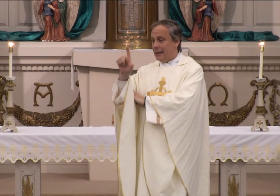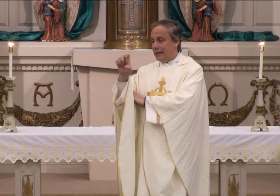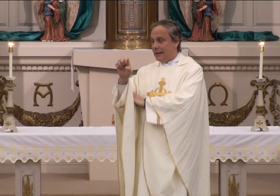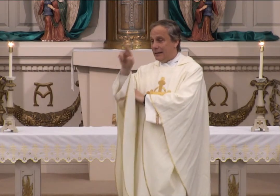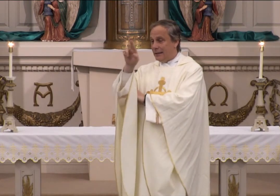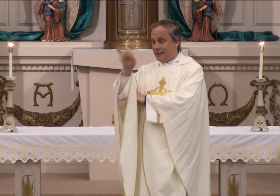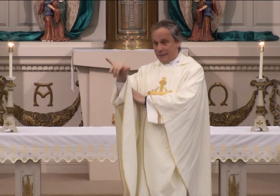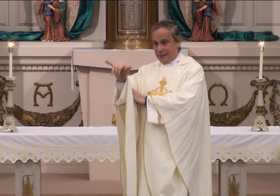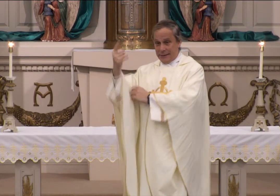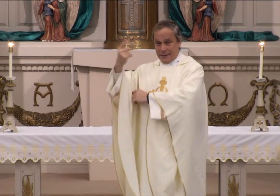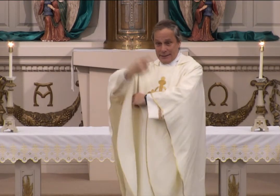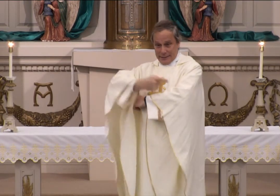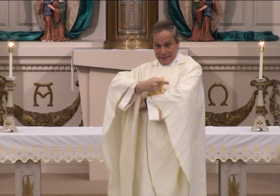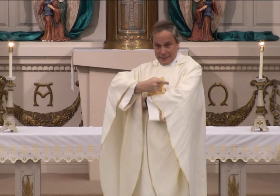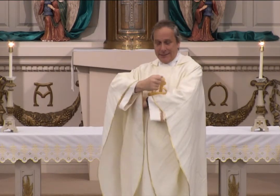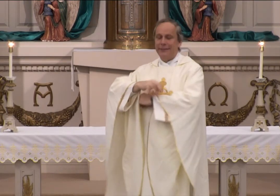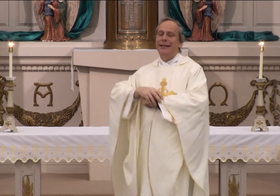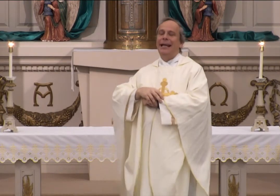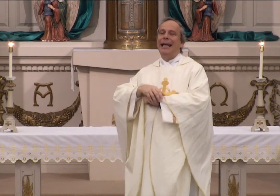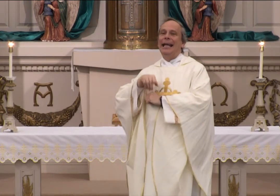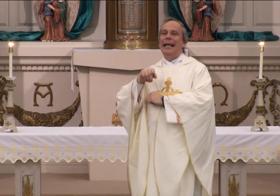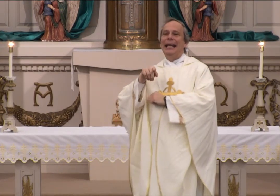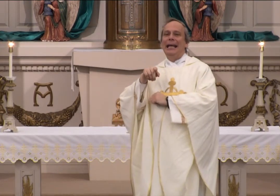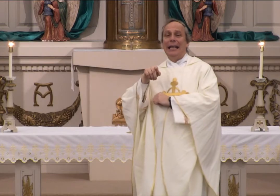Today is St. Hilary's feast day.